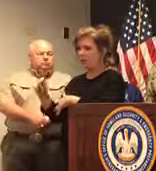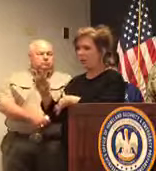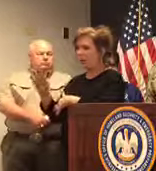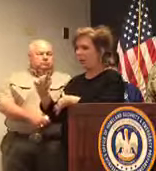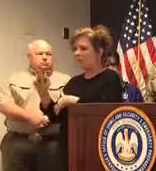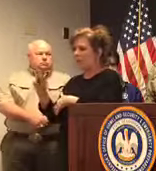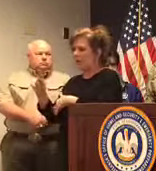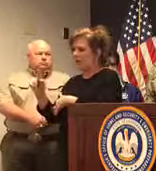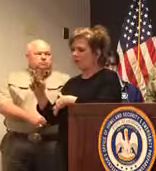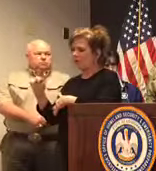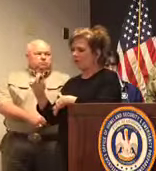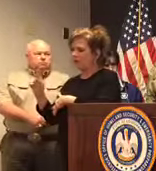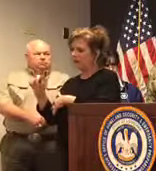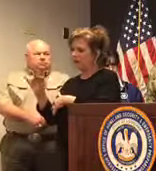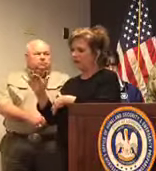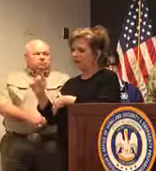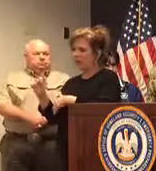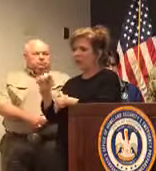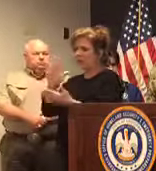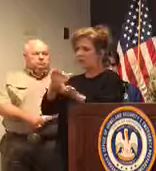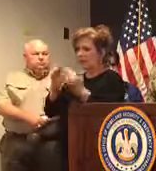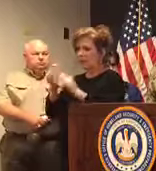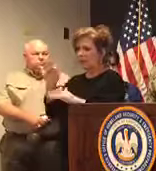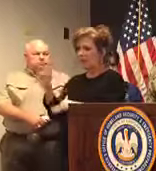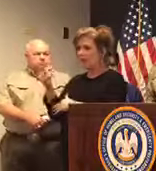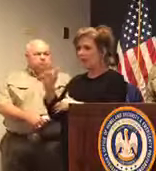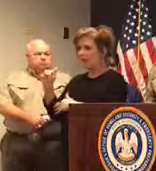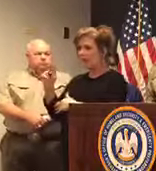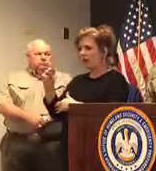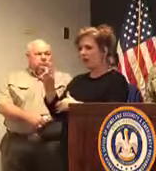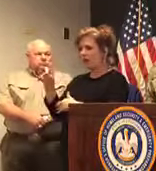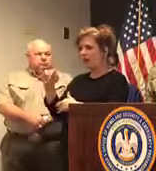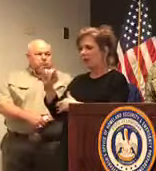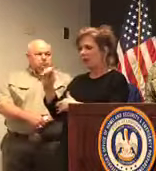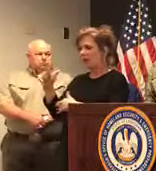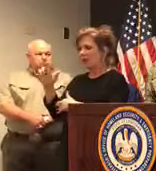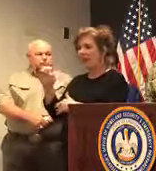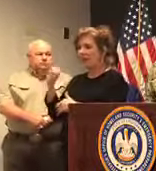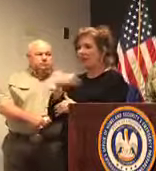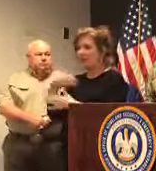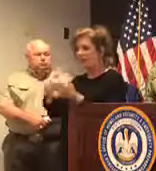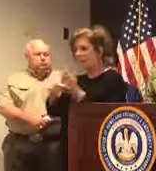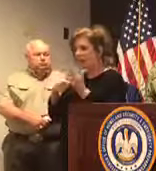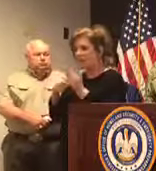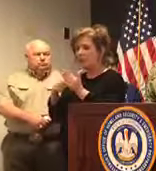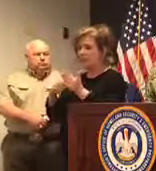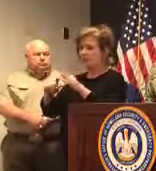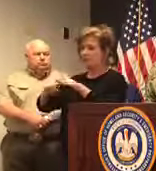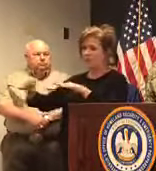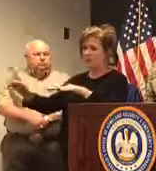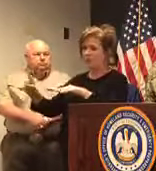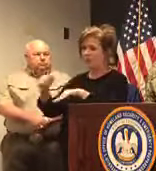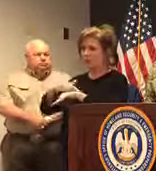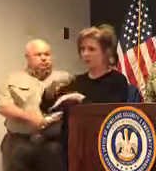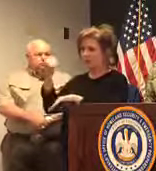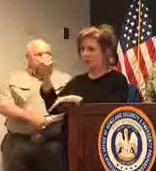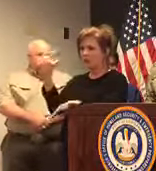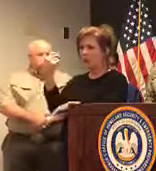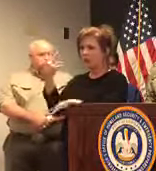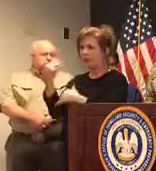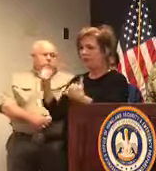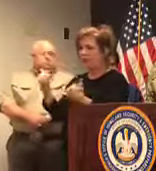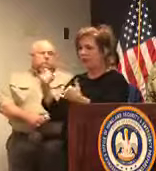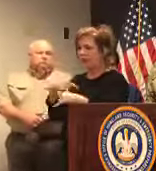Isle has a mandatory evacuation starting at 12 p.m. Today and a 10 o'clock curfew